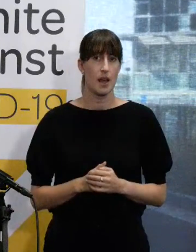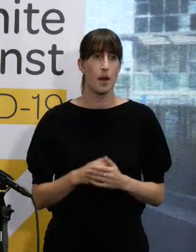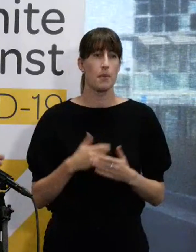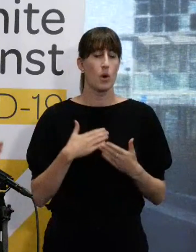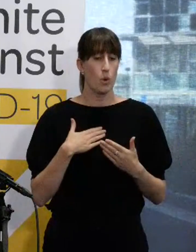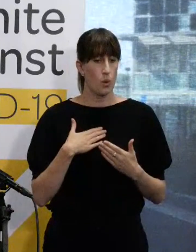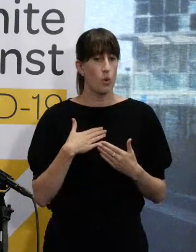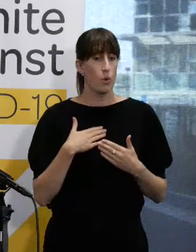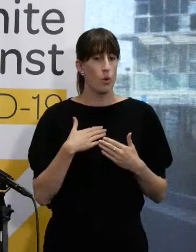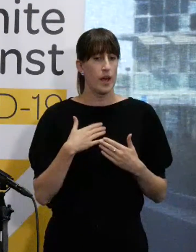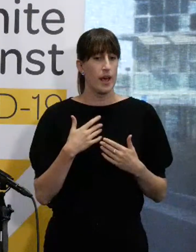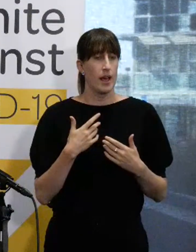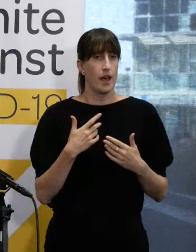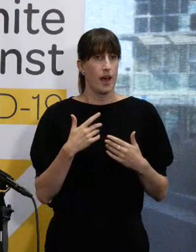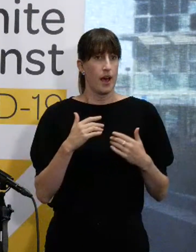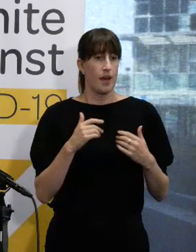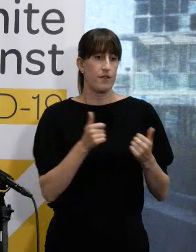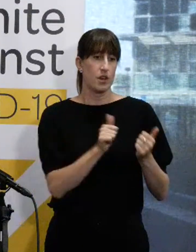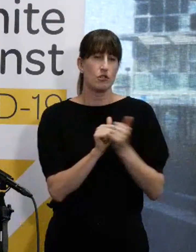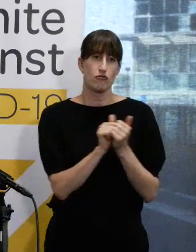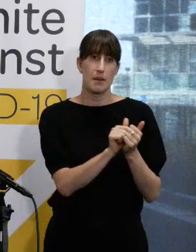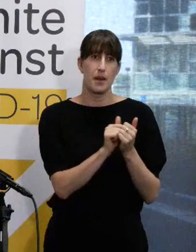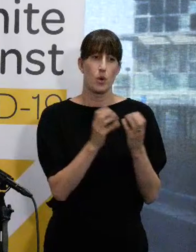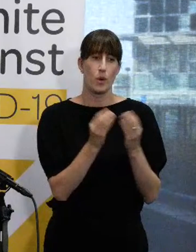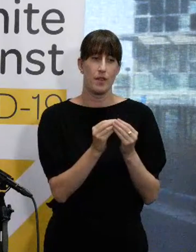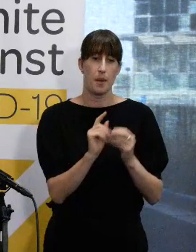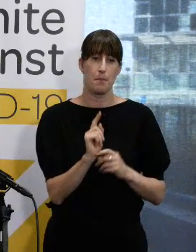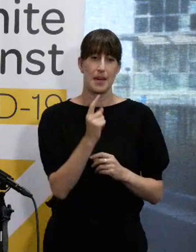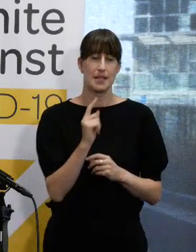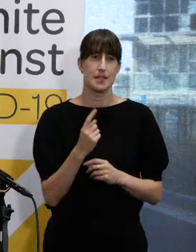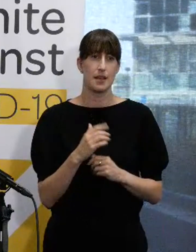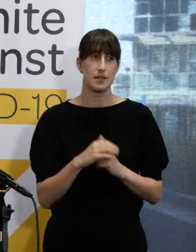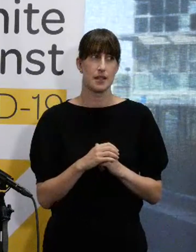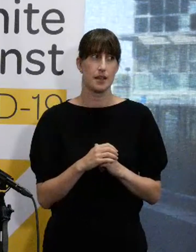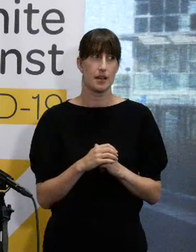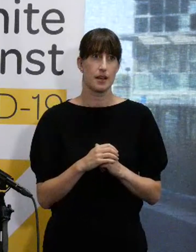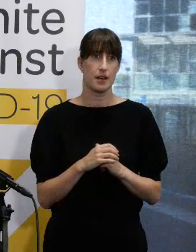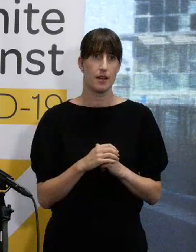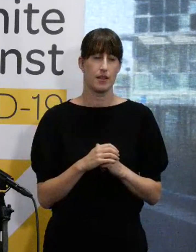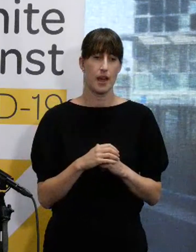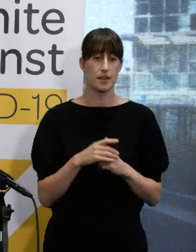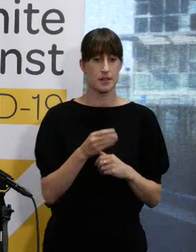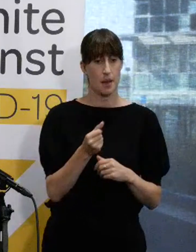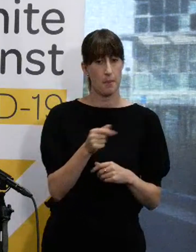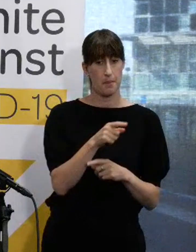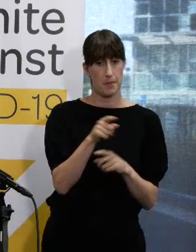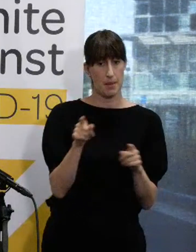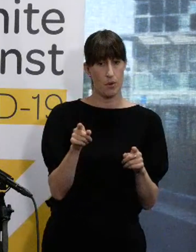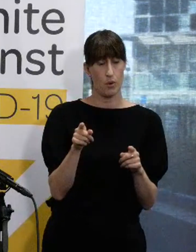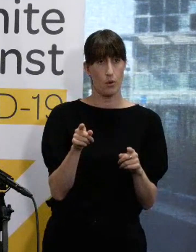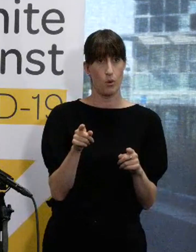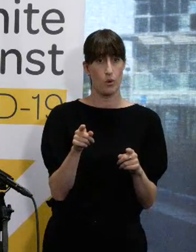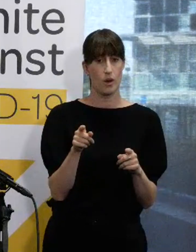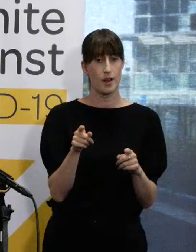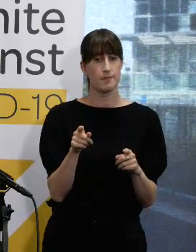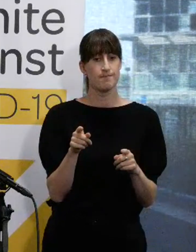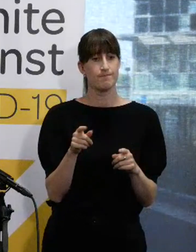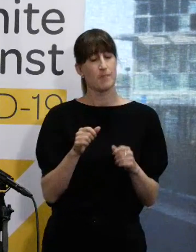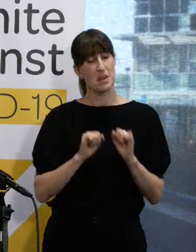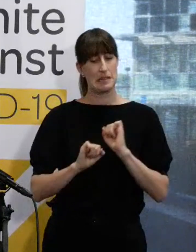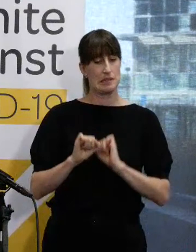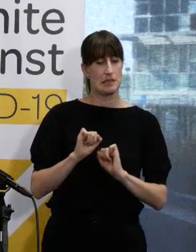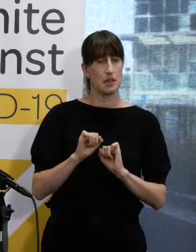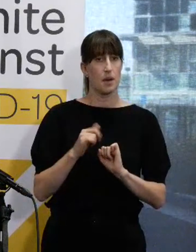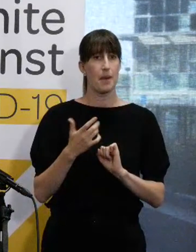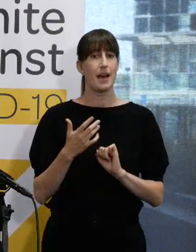ministers about, because for some people they may have been reticent initially, but we all agreed that some people would need time. Once they